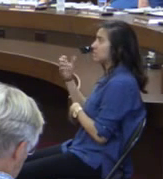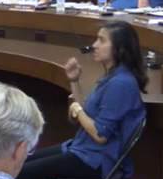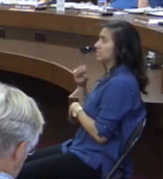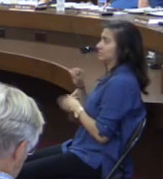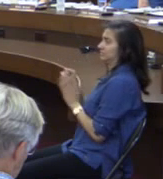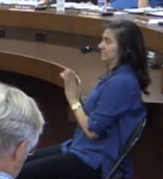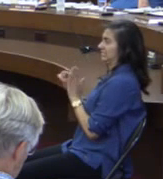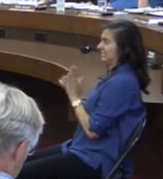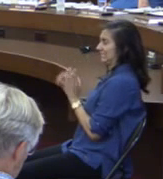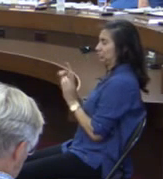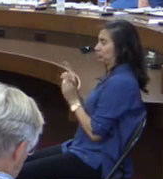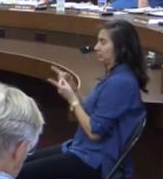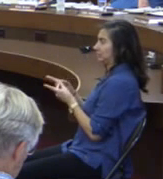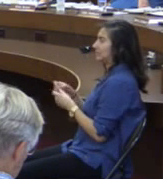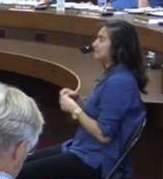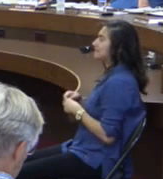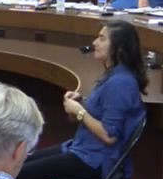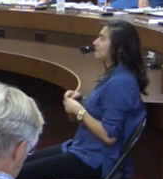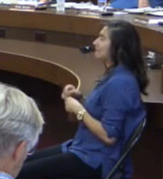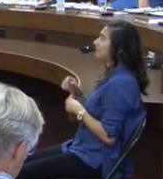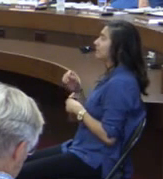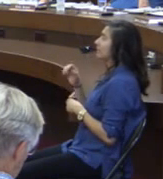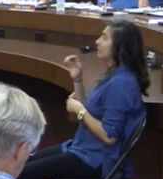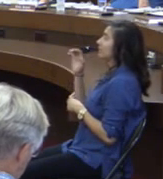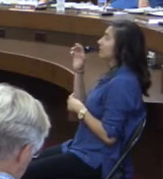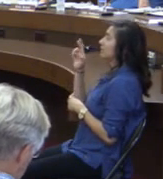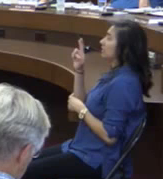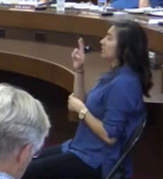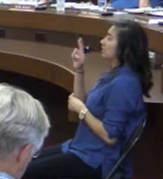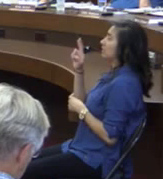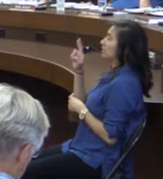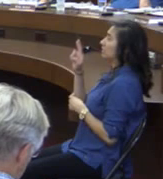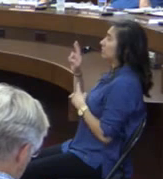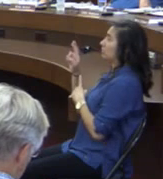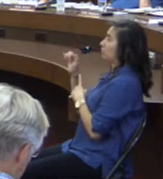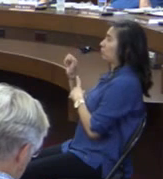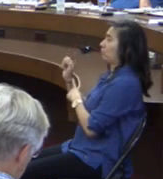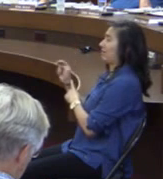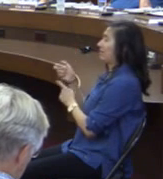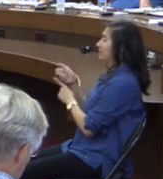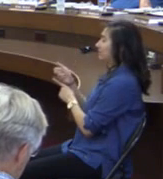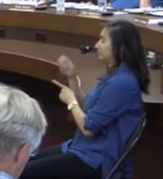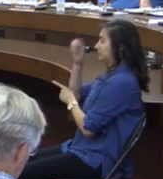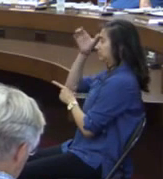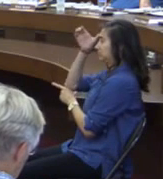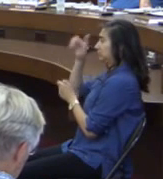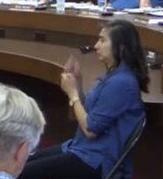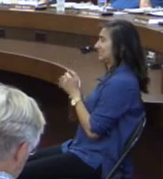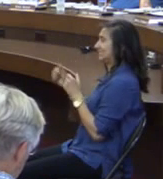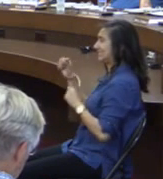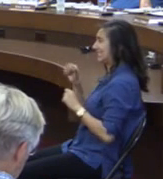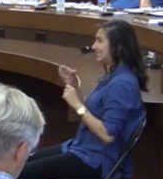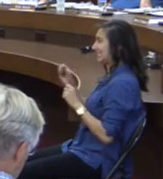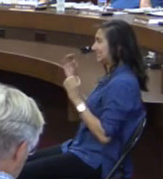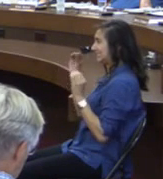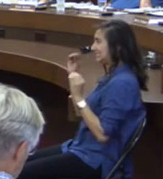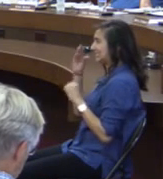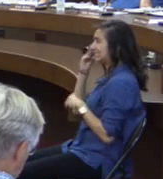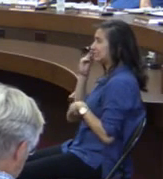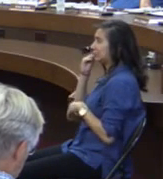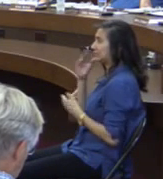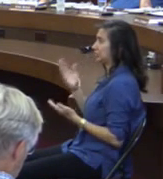Community College District. Brian brings a wealth of scientific knowledge and teaching experience to the